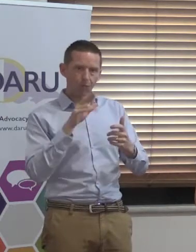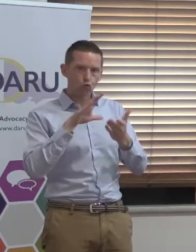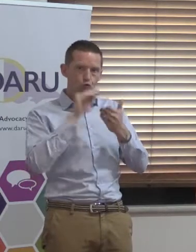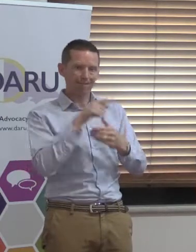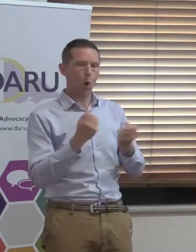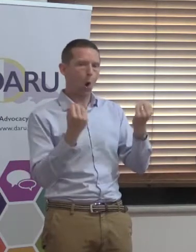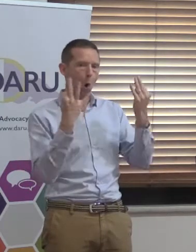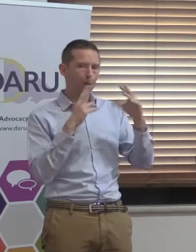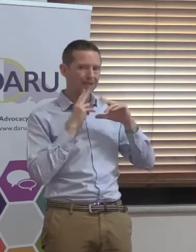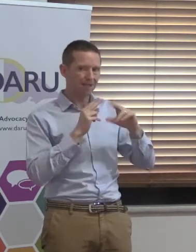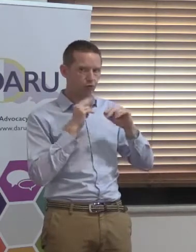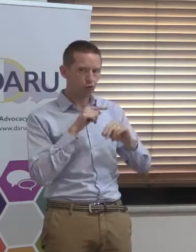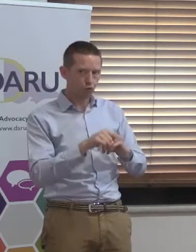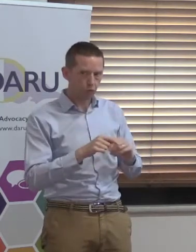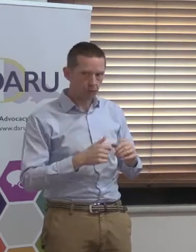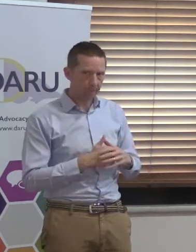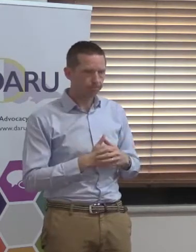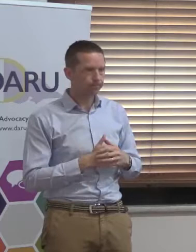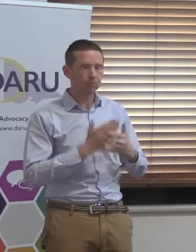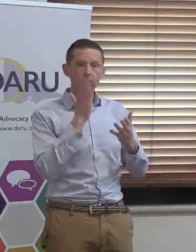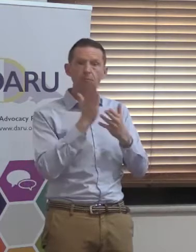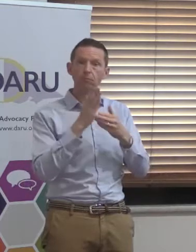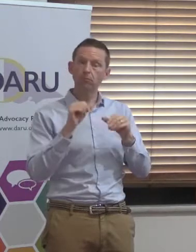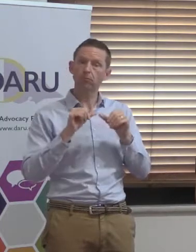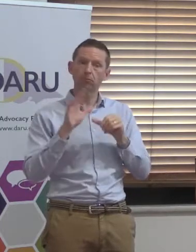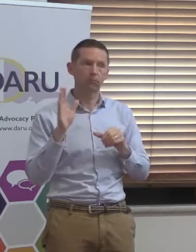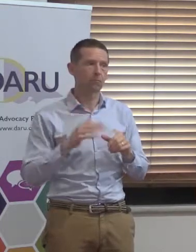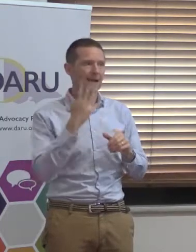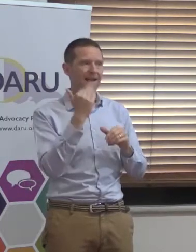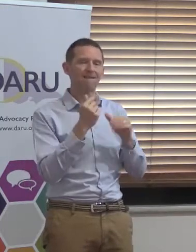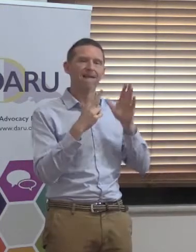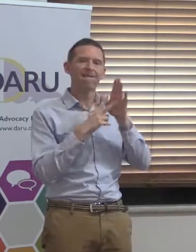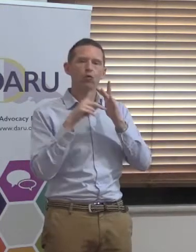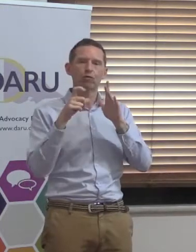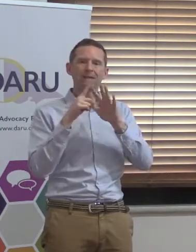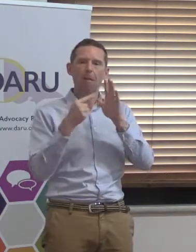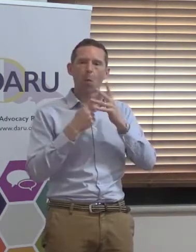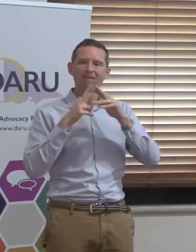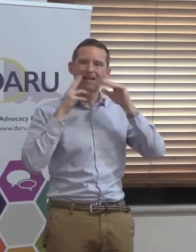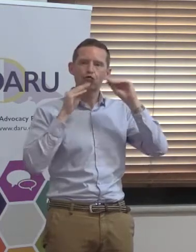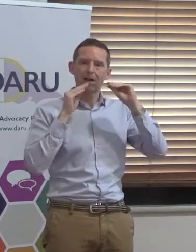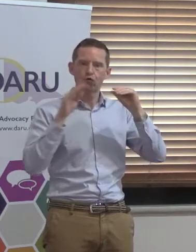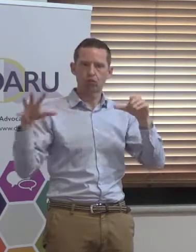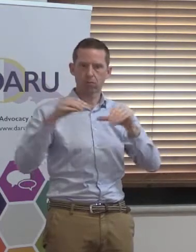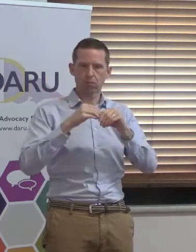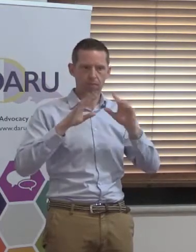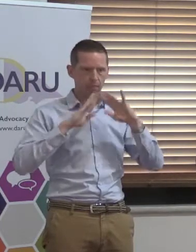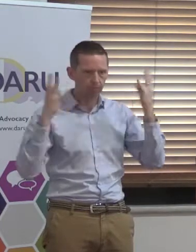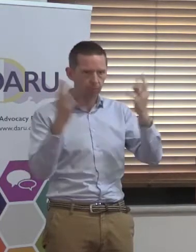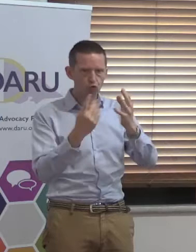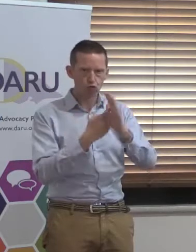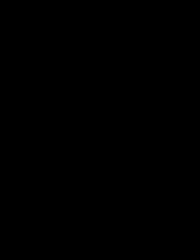no speech. And it was great to have the Victorian Department of Education involved in the reference group, because